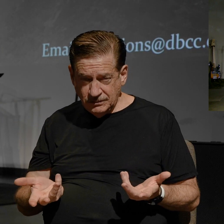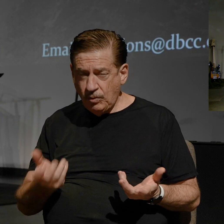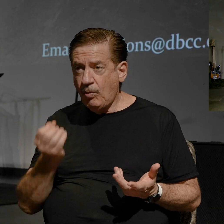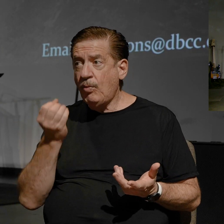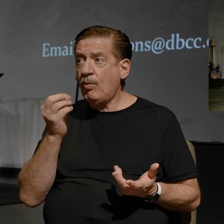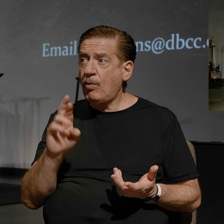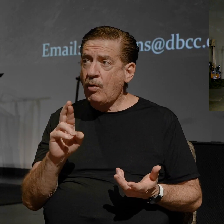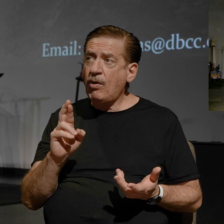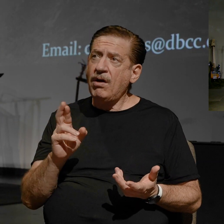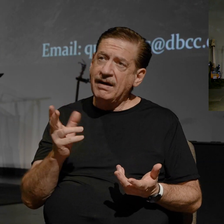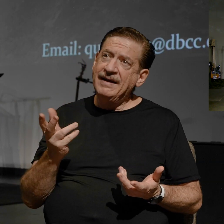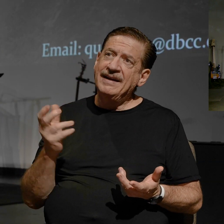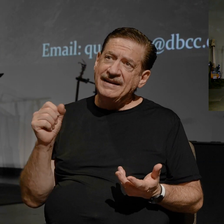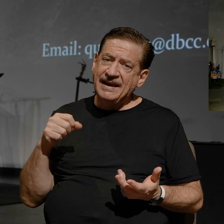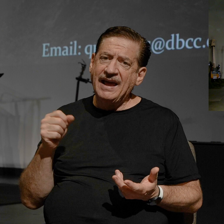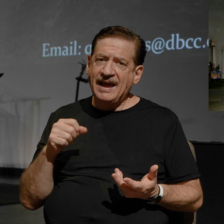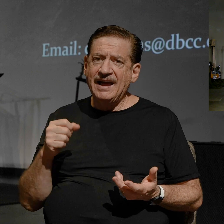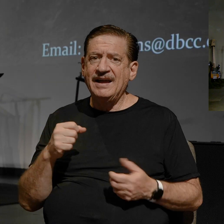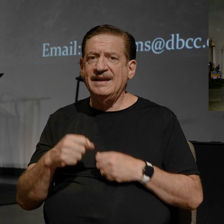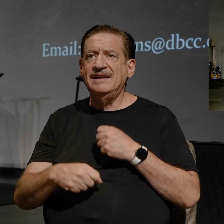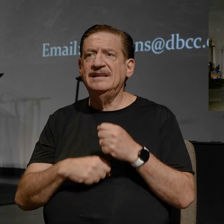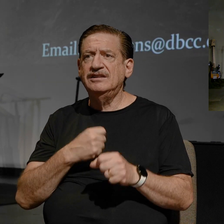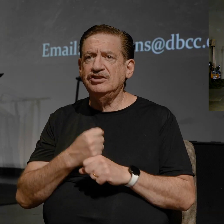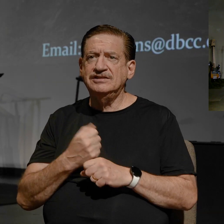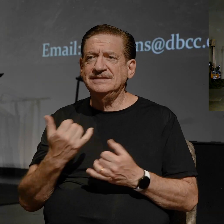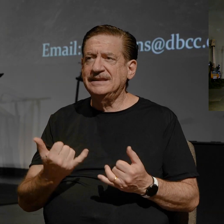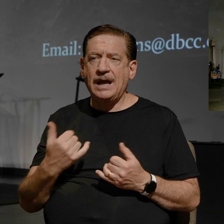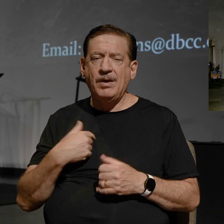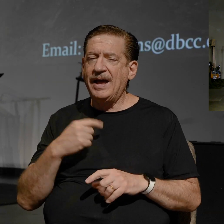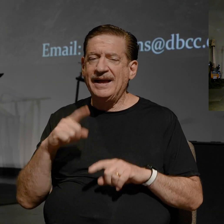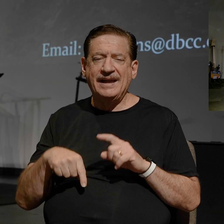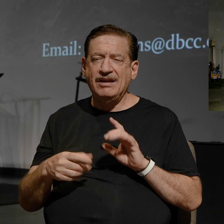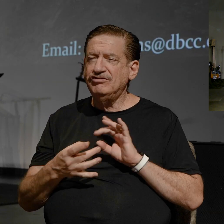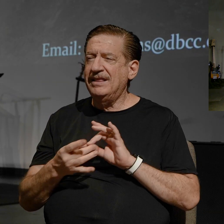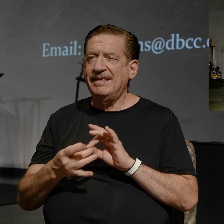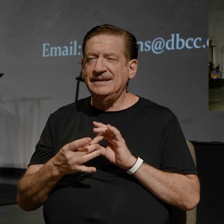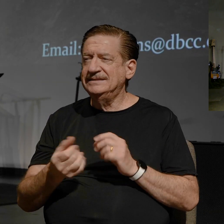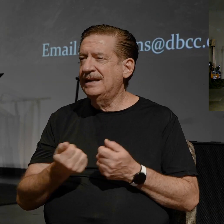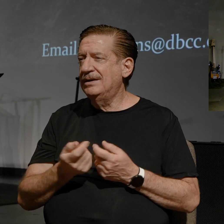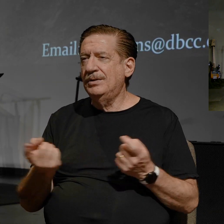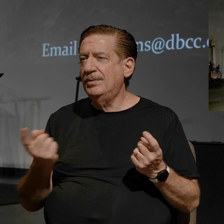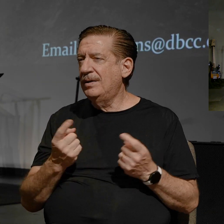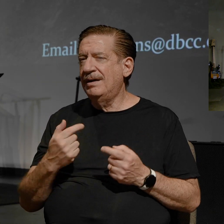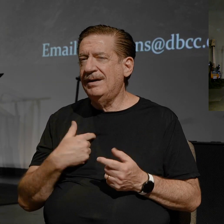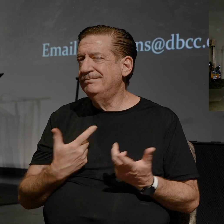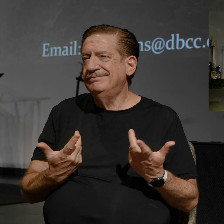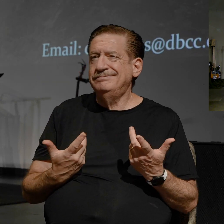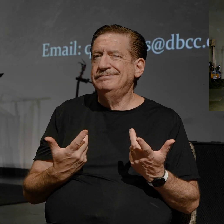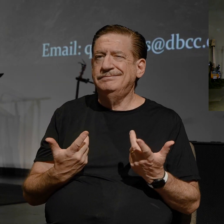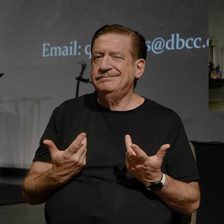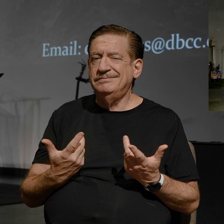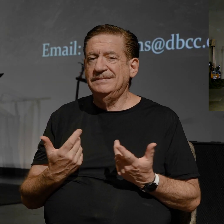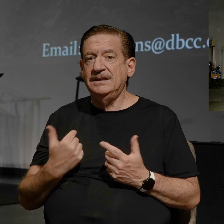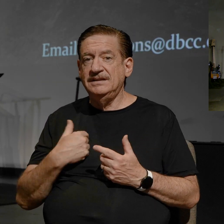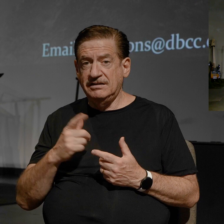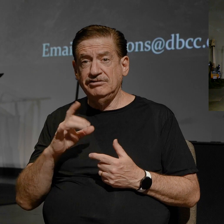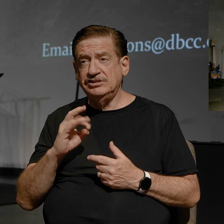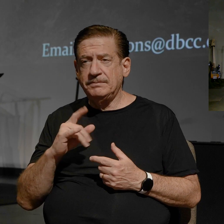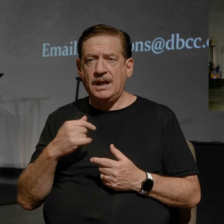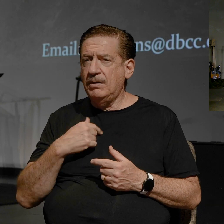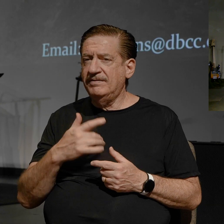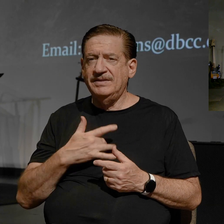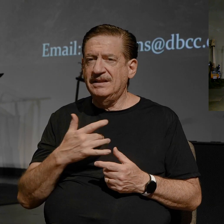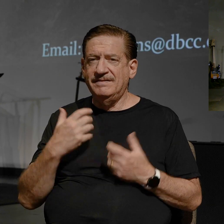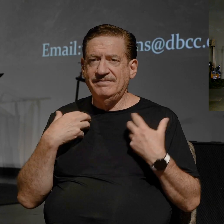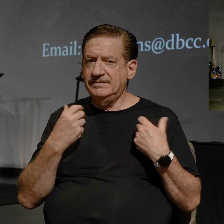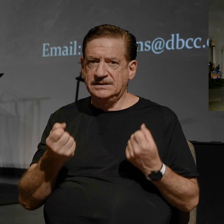Or, you know, I'm just up there in years now, and I don't think I can relate to anybody. Or I'm not real, you know, and this is legitimate. I just don't maybe have the